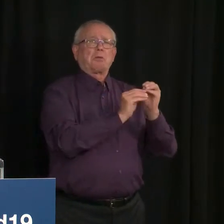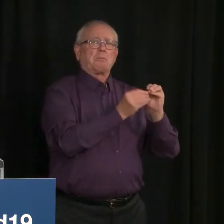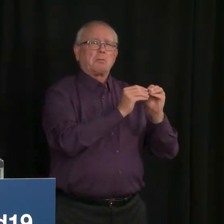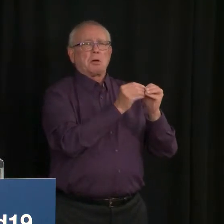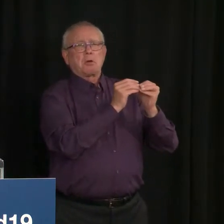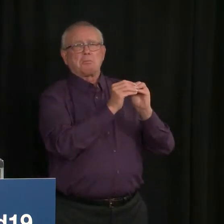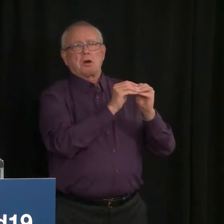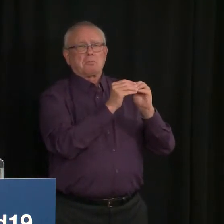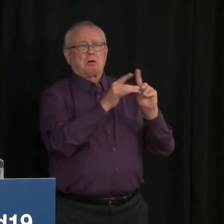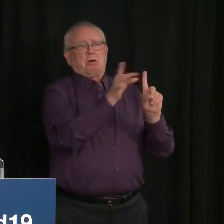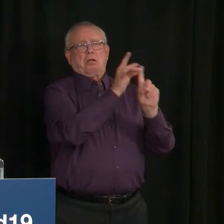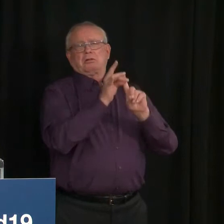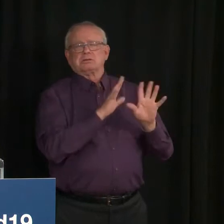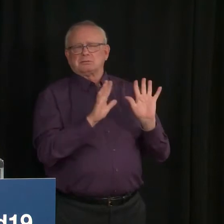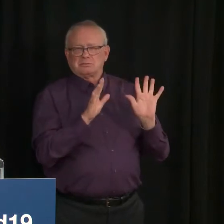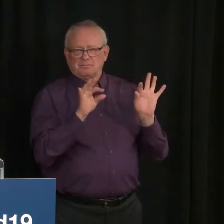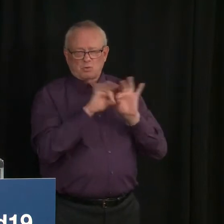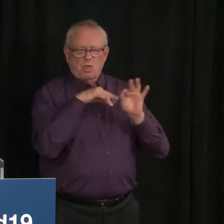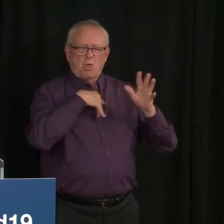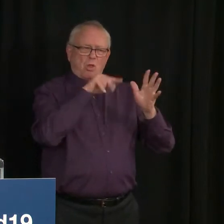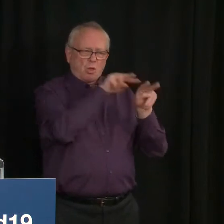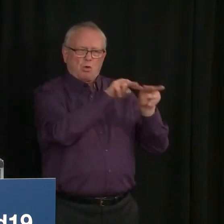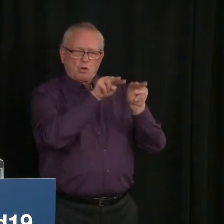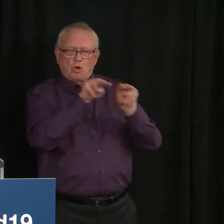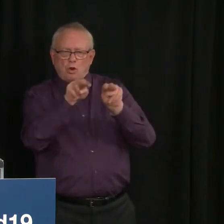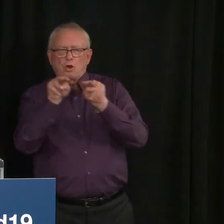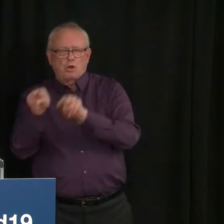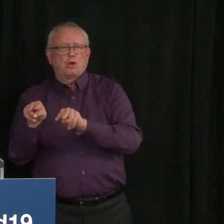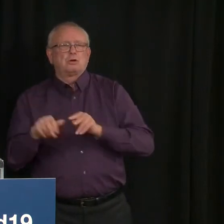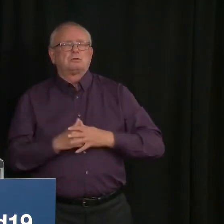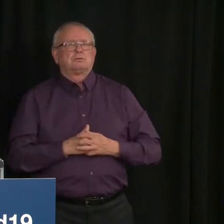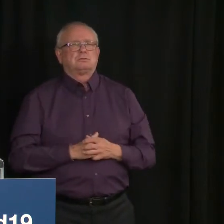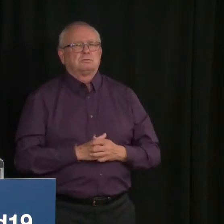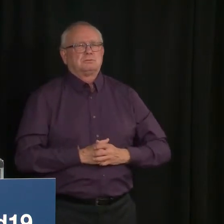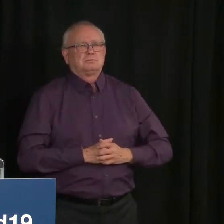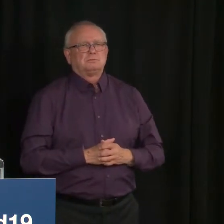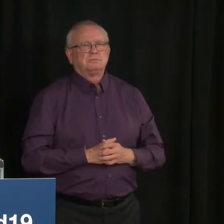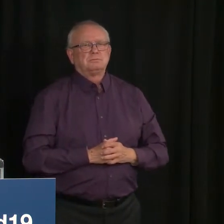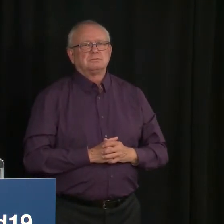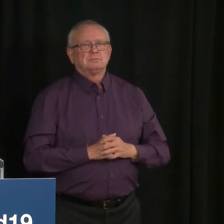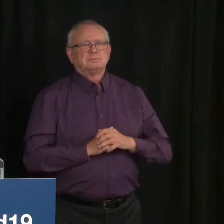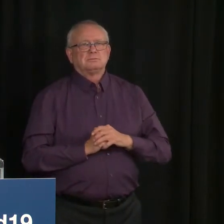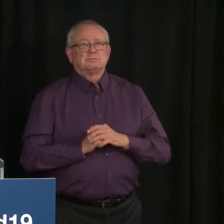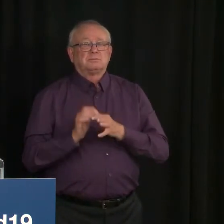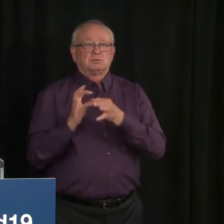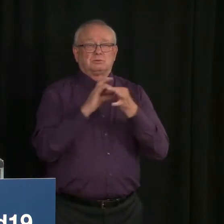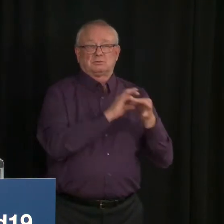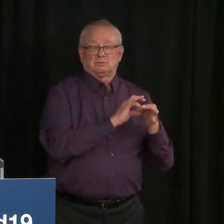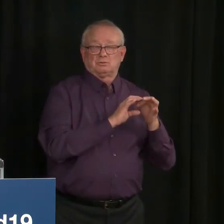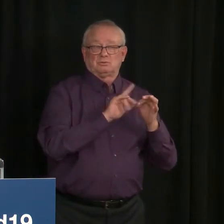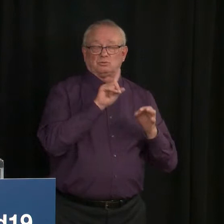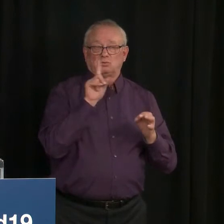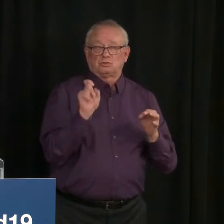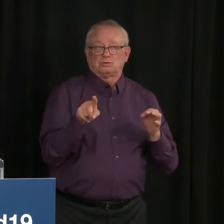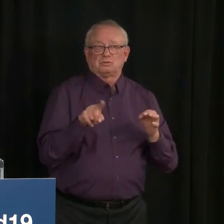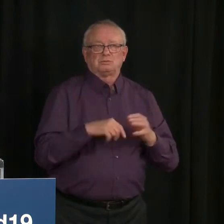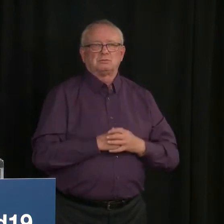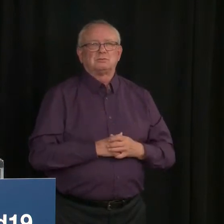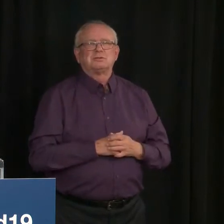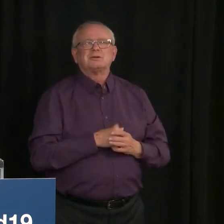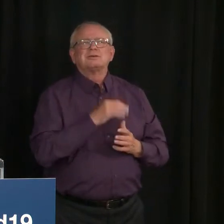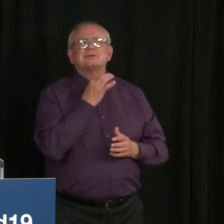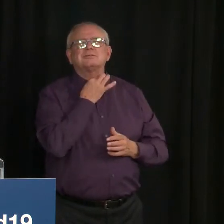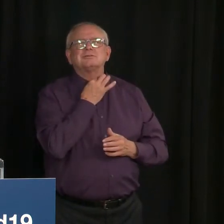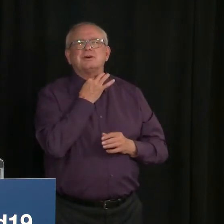question? Yeah, and this might be sort of a similar type of reasoning, but when it comes to our R value, I know it's still in a much